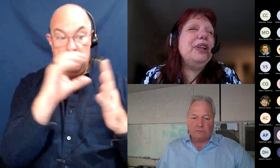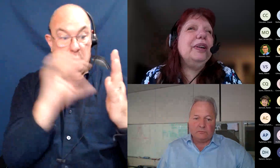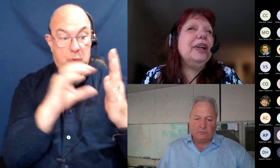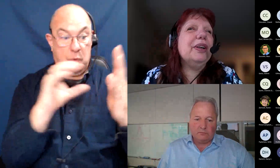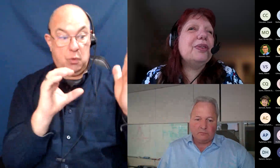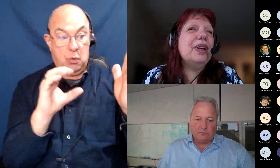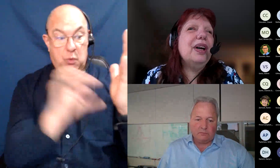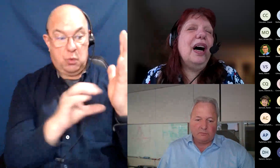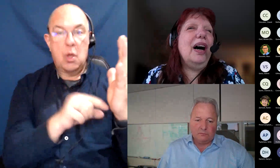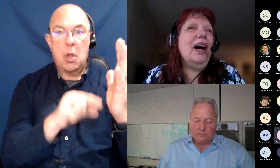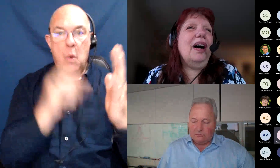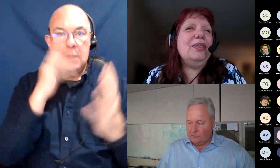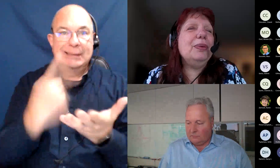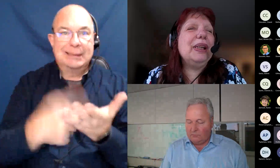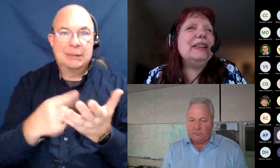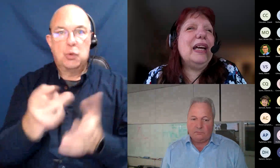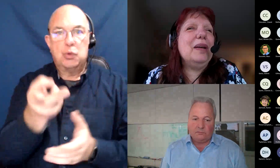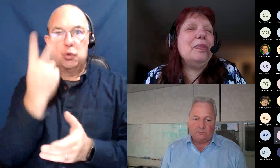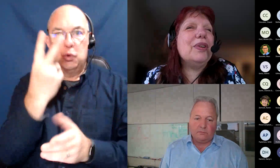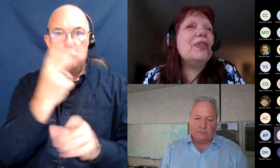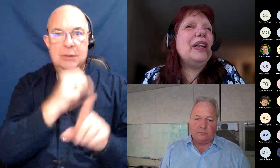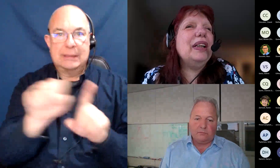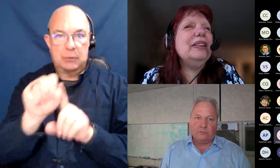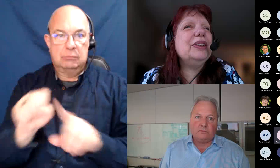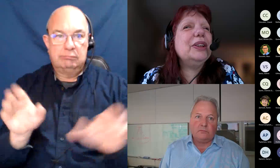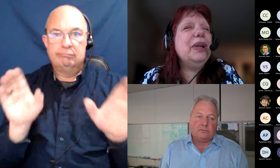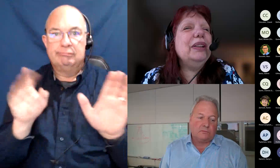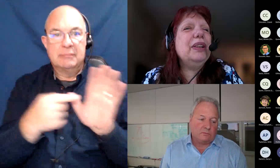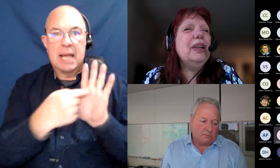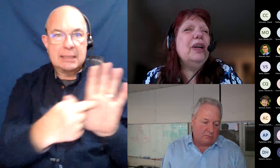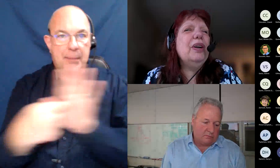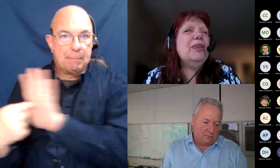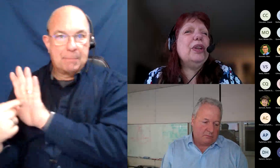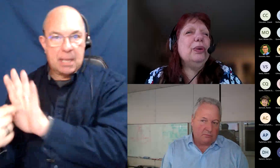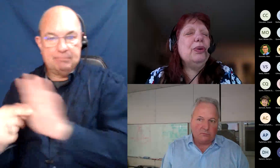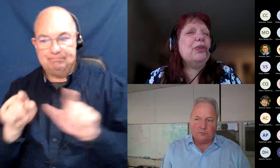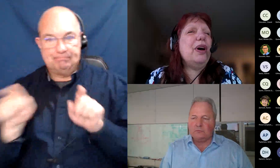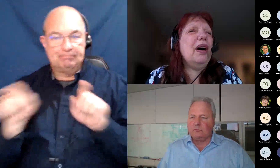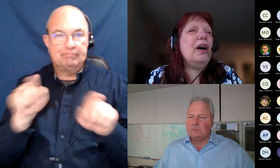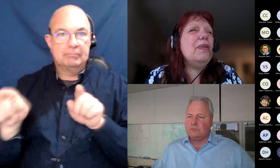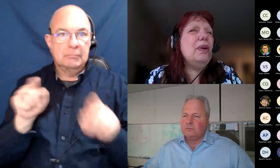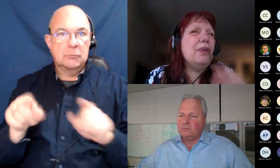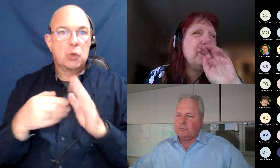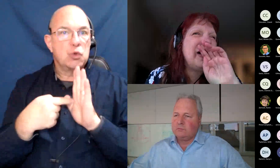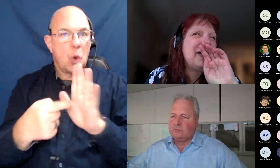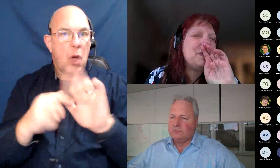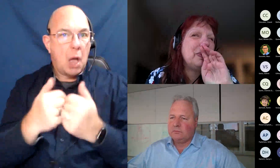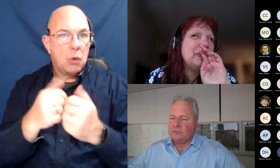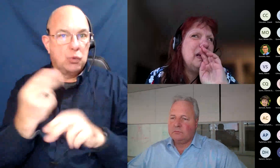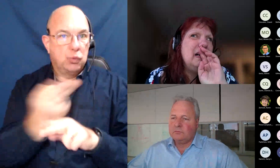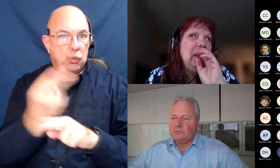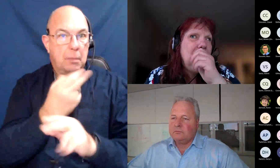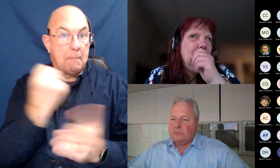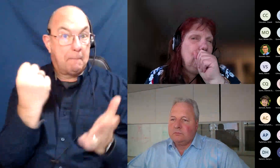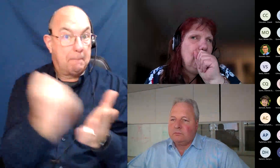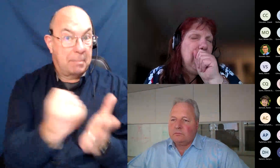two scenarios, two examples that illustrate the use of the